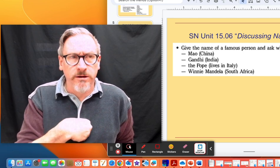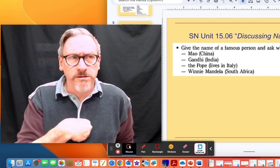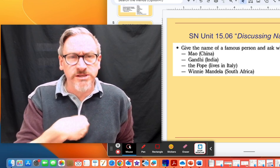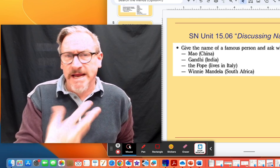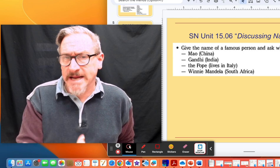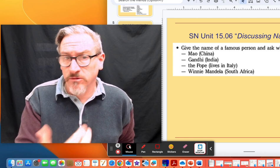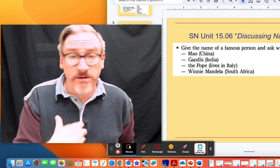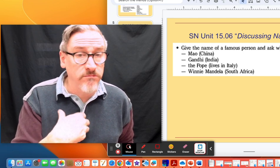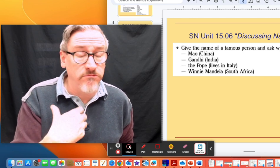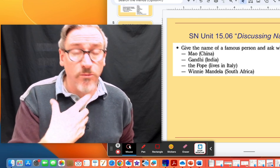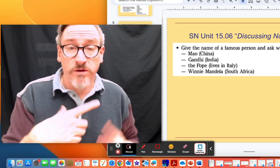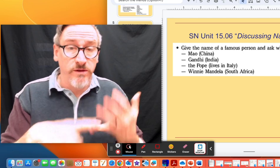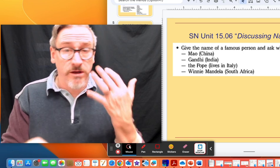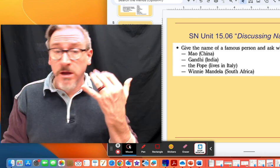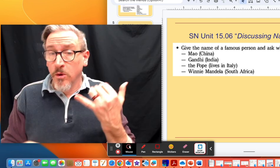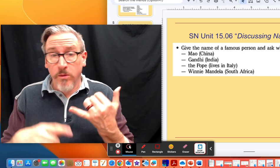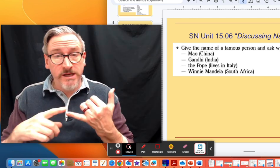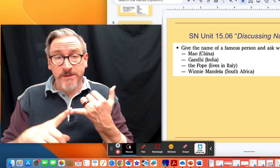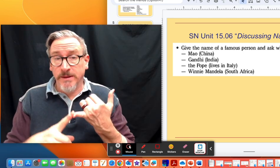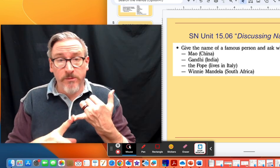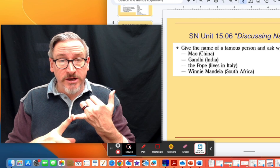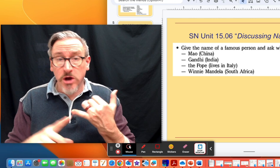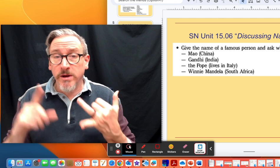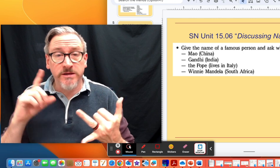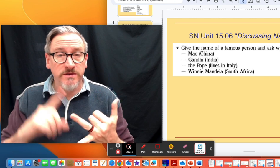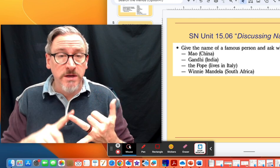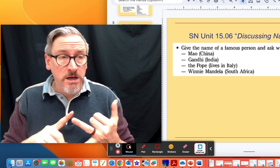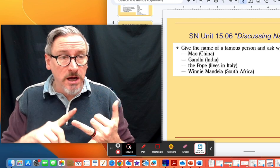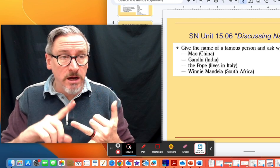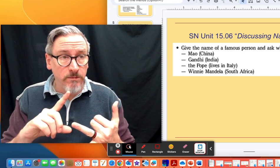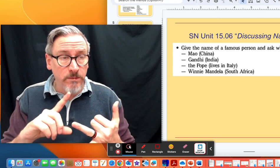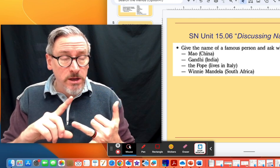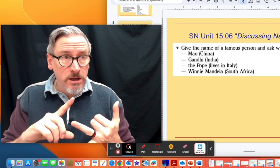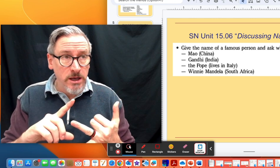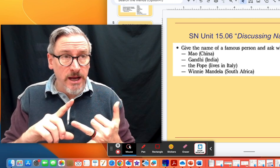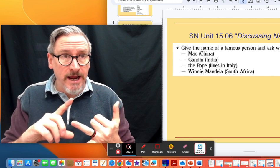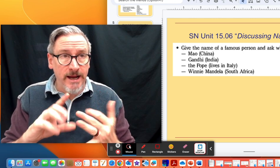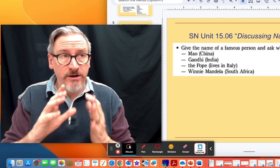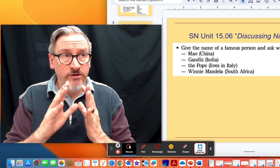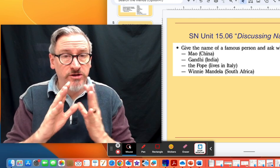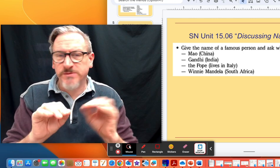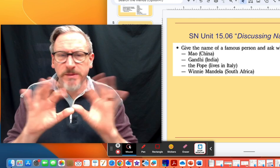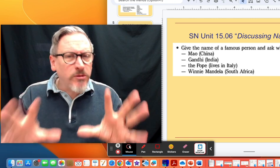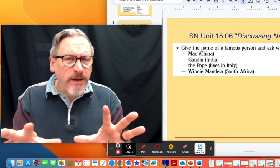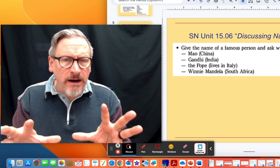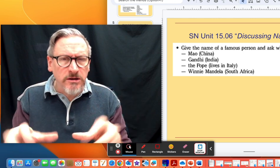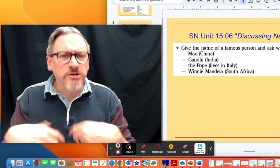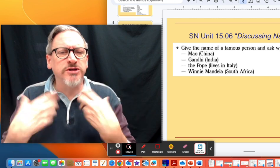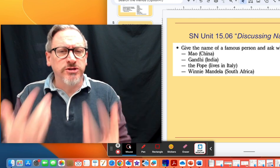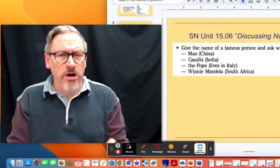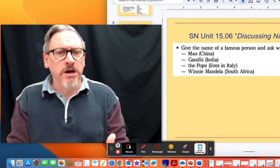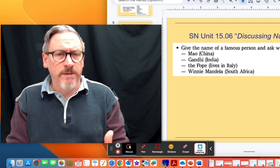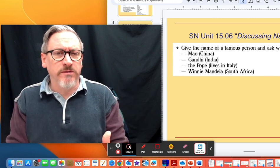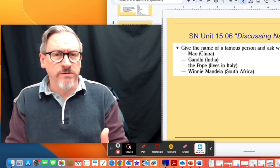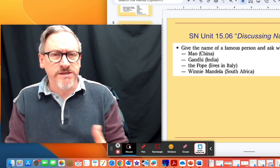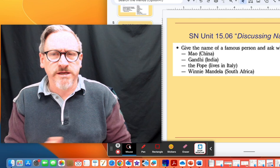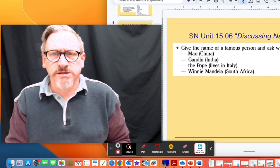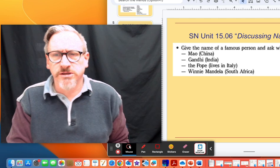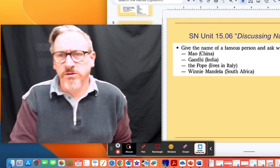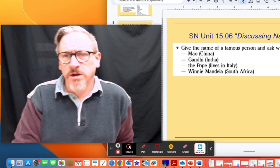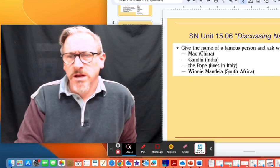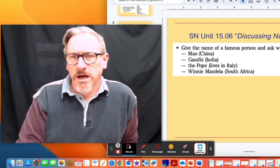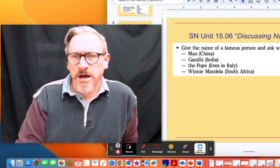that stand out? What are the ways that people might know it? And just be prepared to talk about those